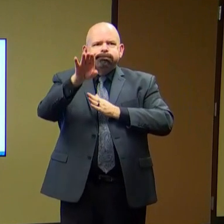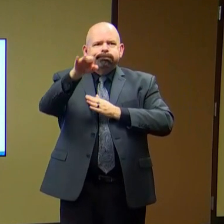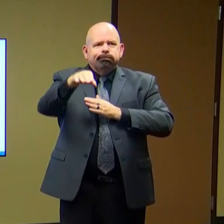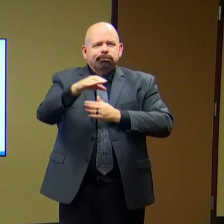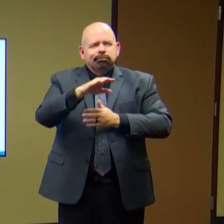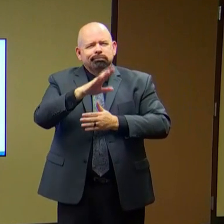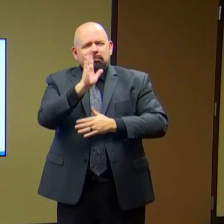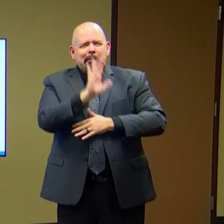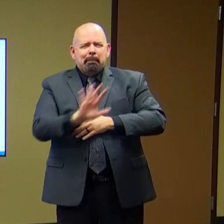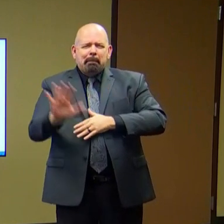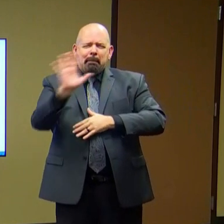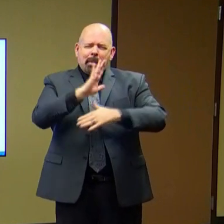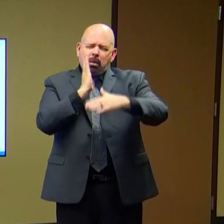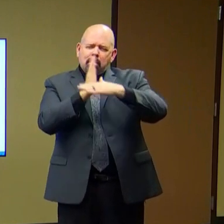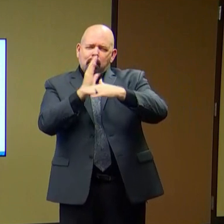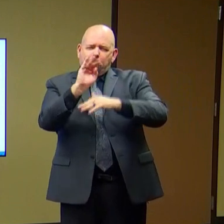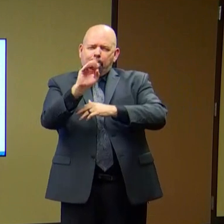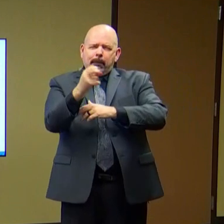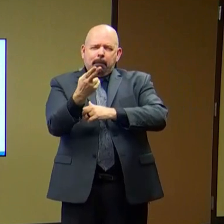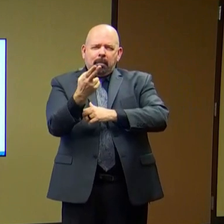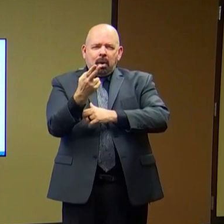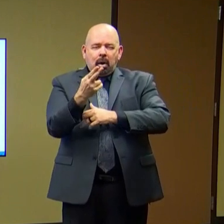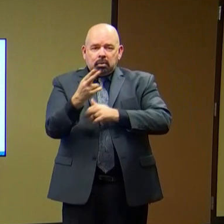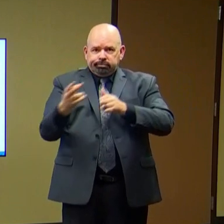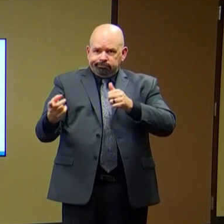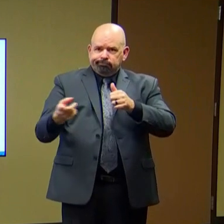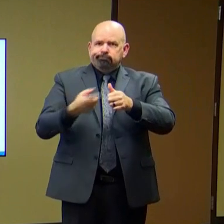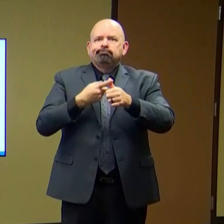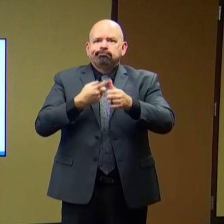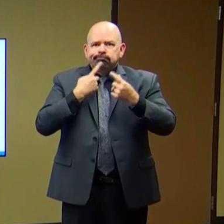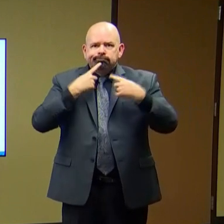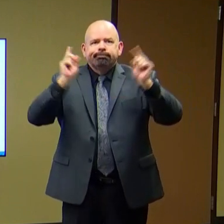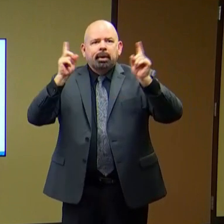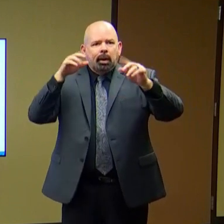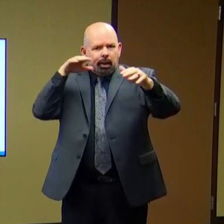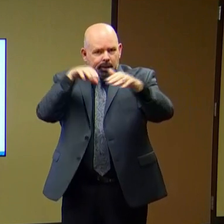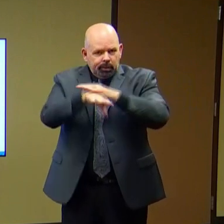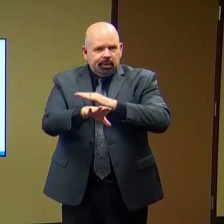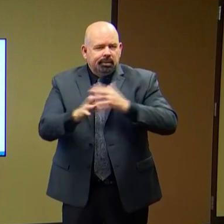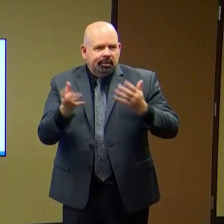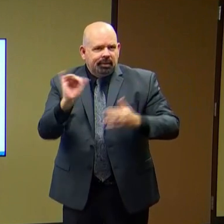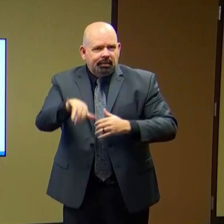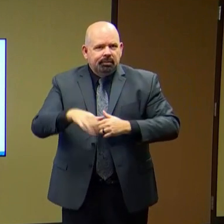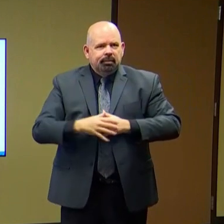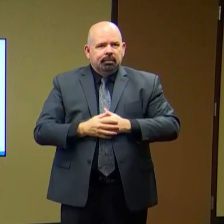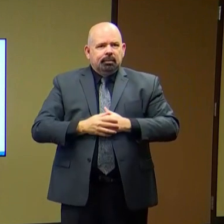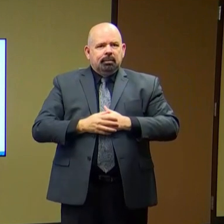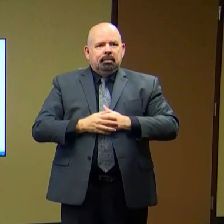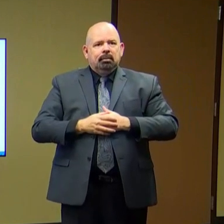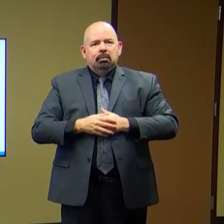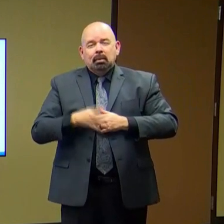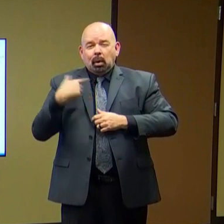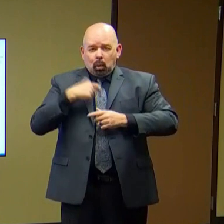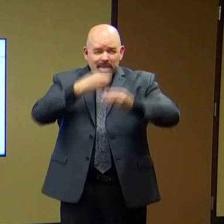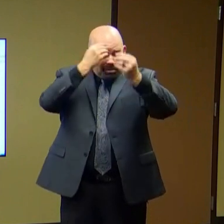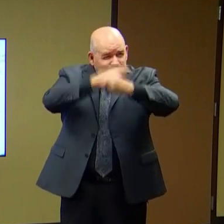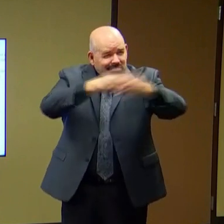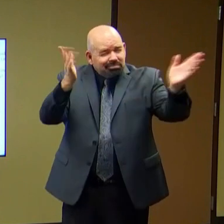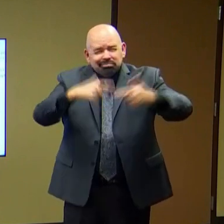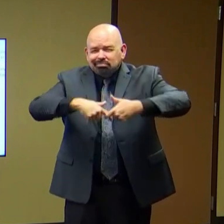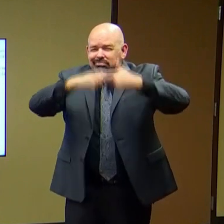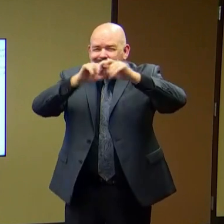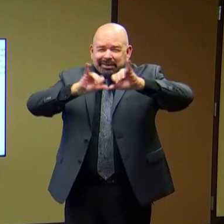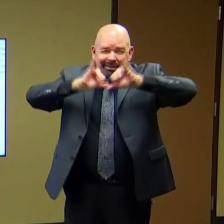first implemented the stay home, stay safe. We flattened the curve in that it went up, but